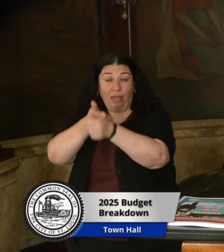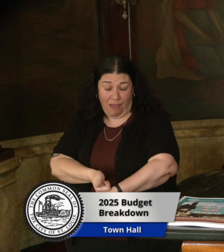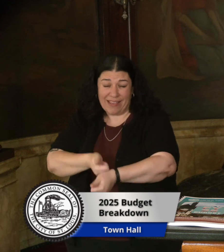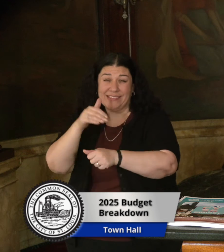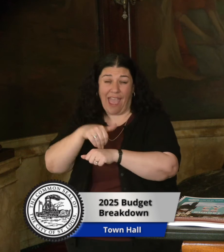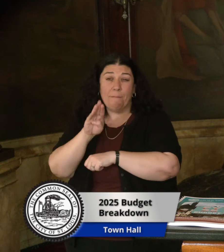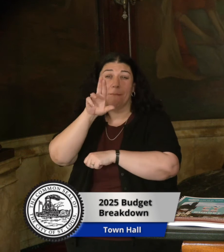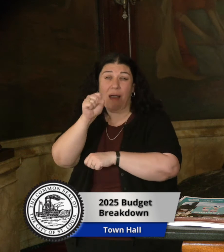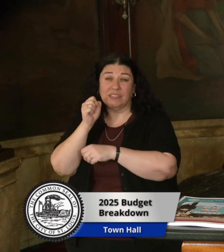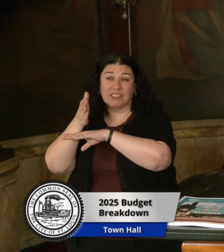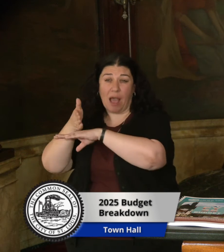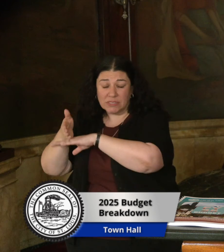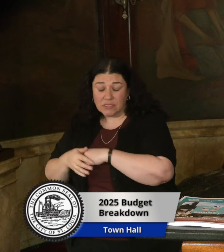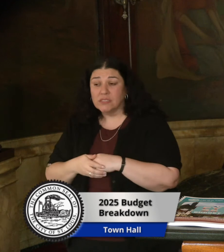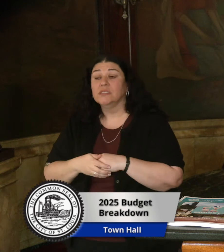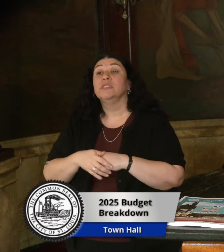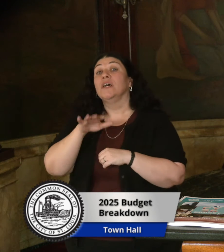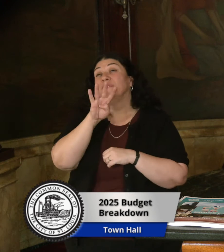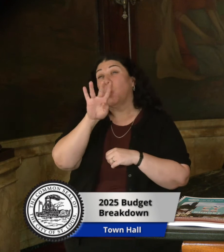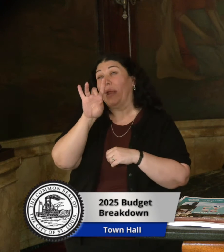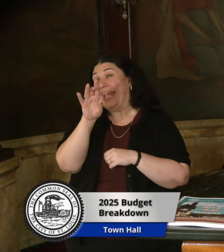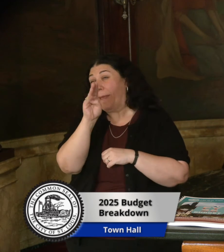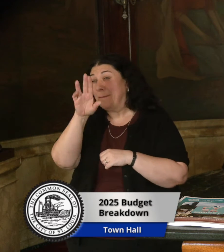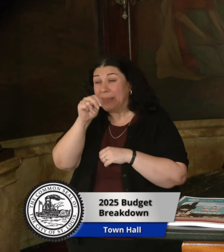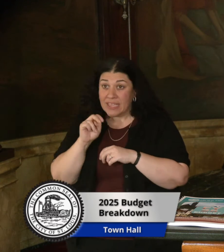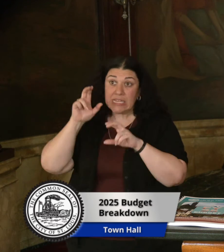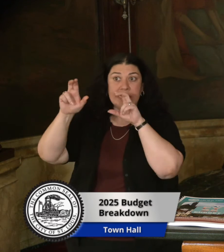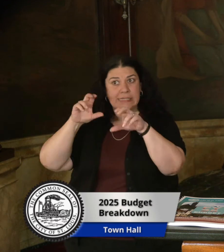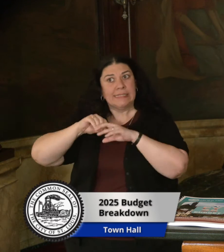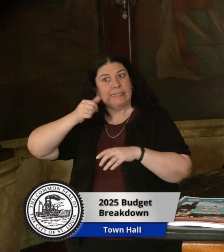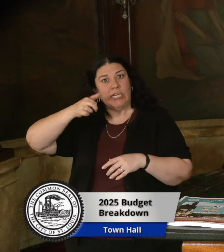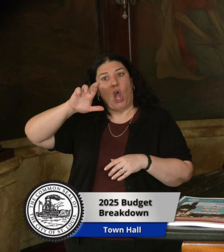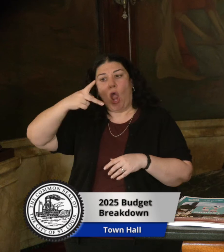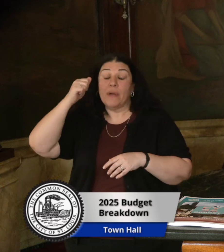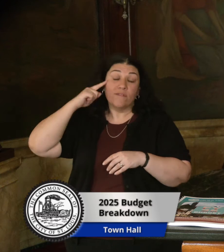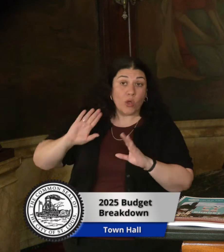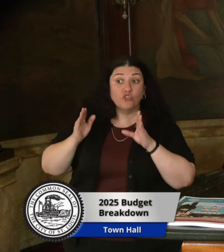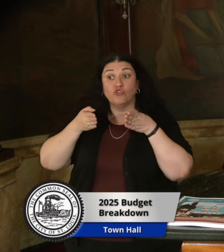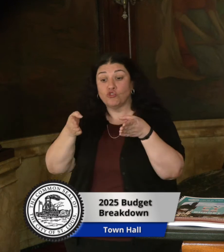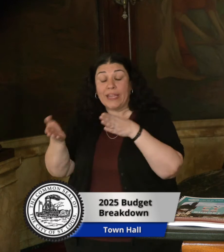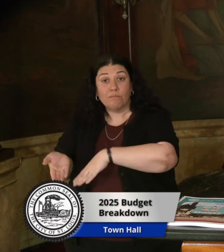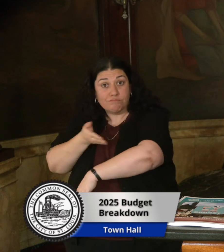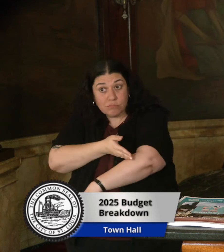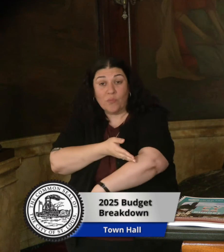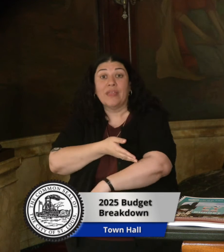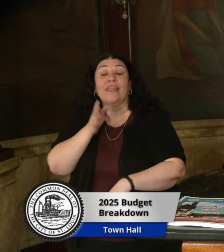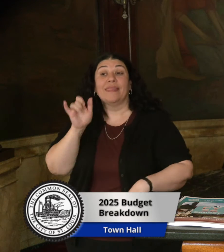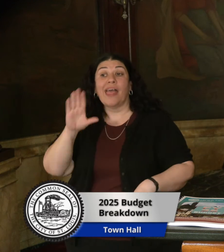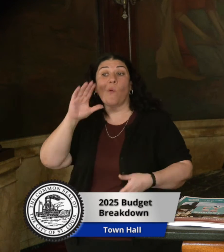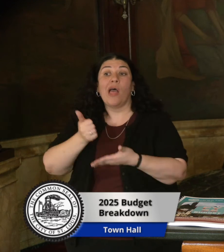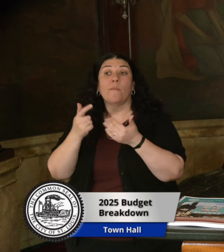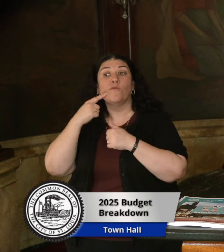out in the budget, we've invested over $48 million in ARPA funding towards street improvements. This will fund